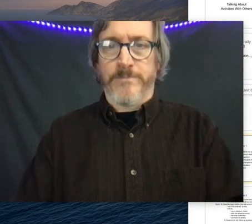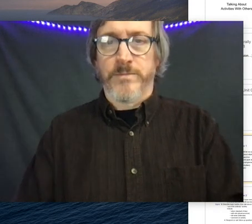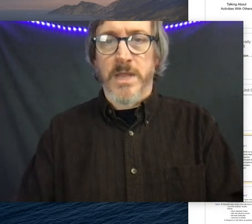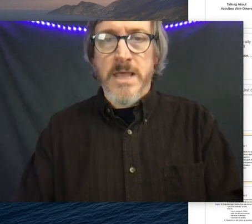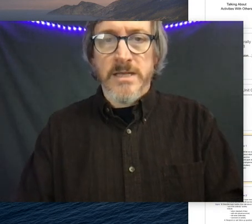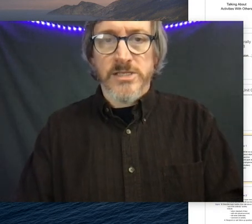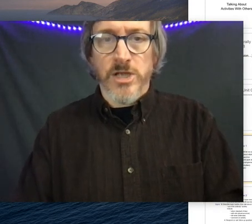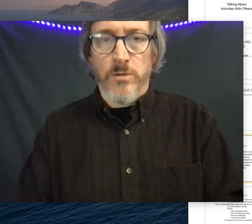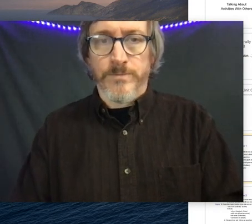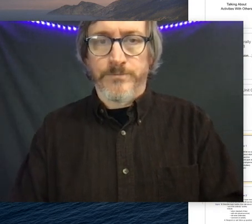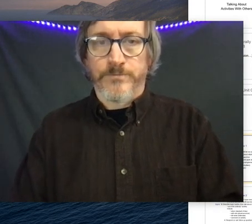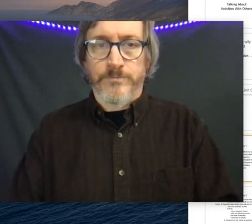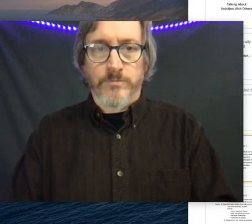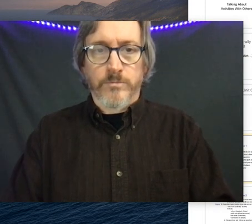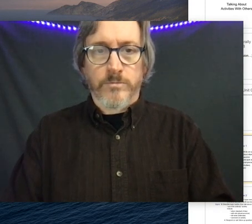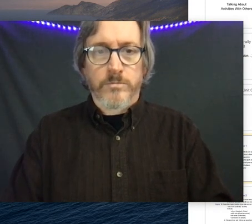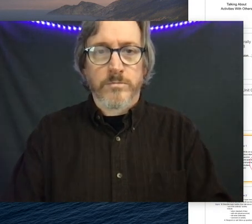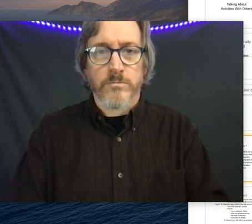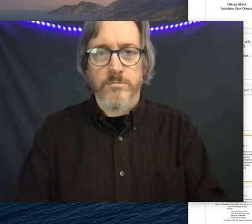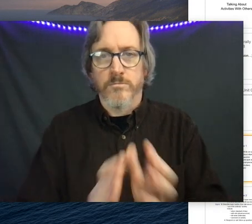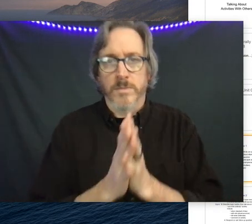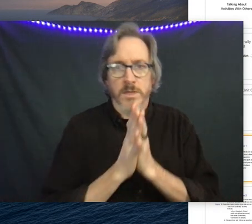Okay. So